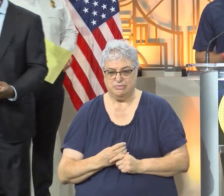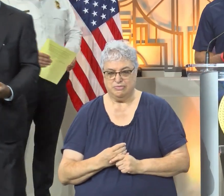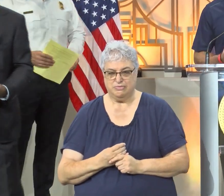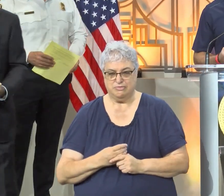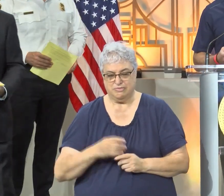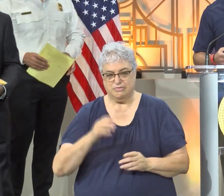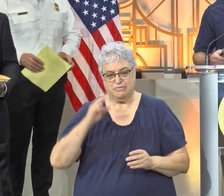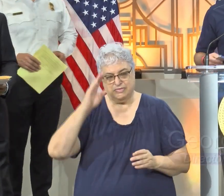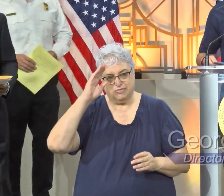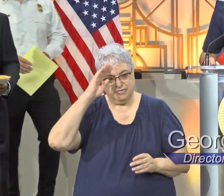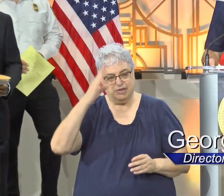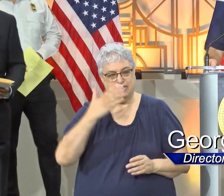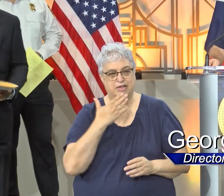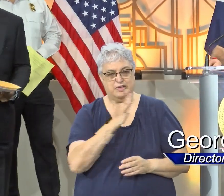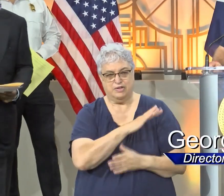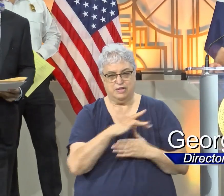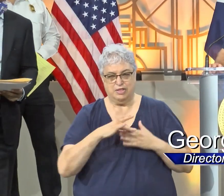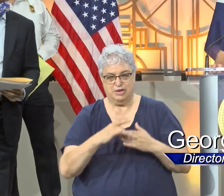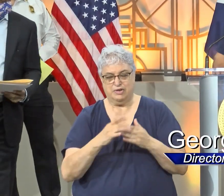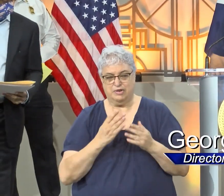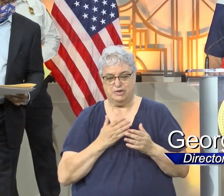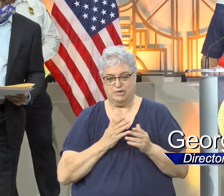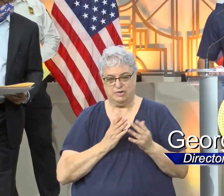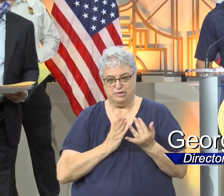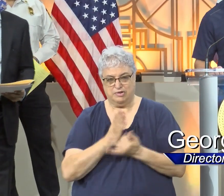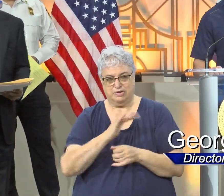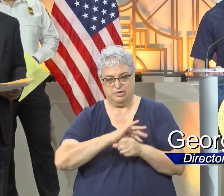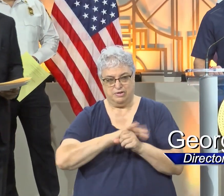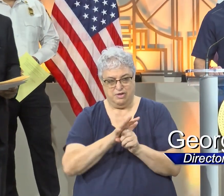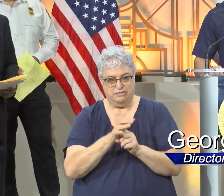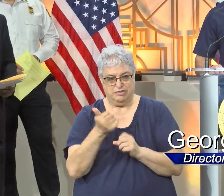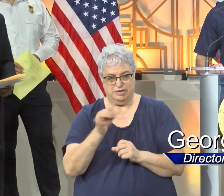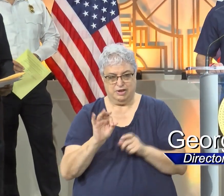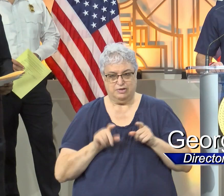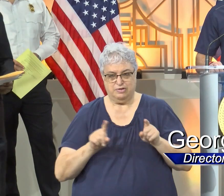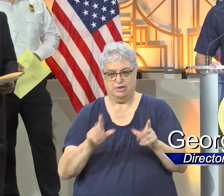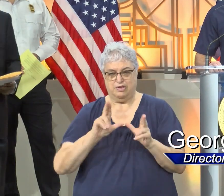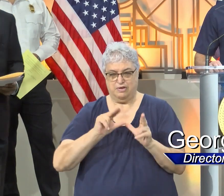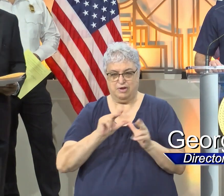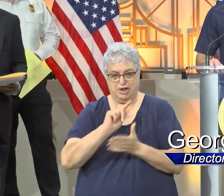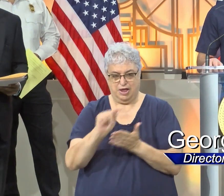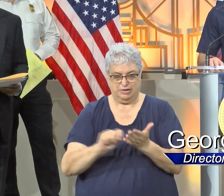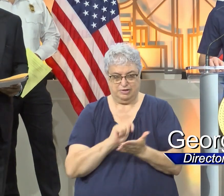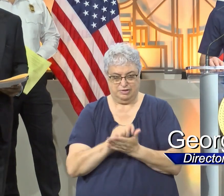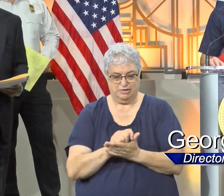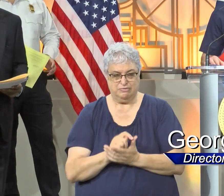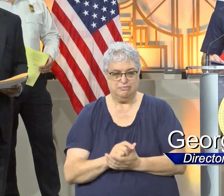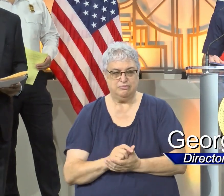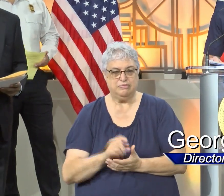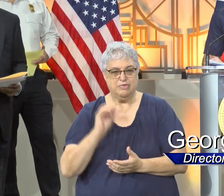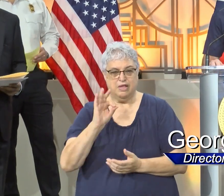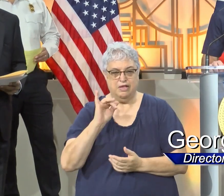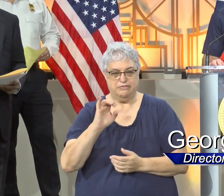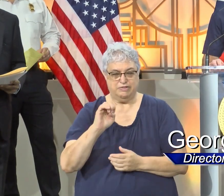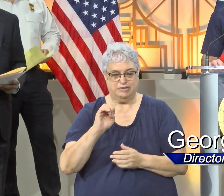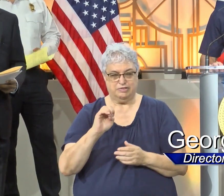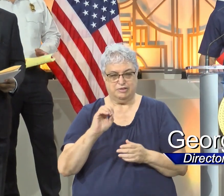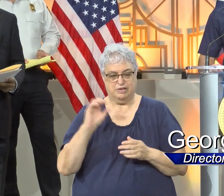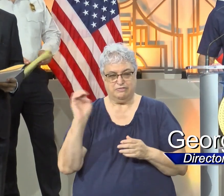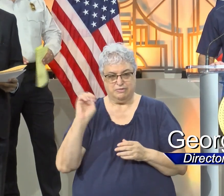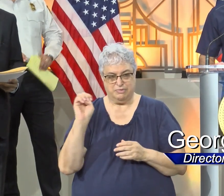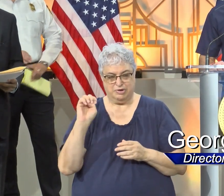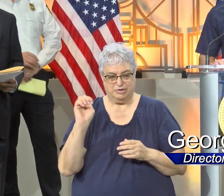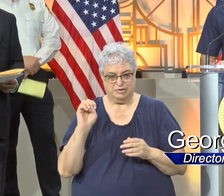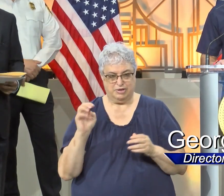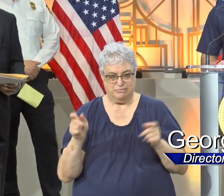Great. Thank you, Mayor, for your leadership during COVID and also for your guidance during this hurricane season. The Office of Emergency Management has been